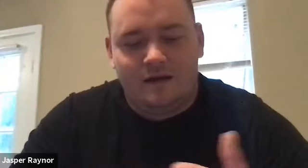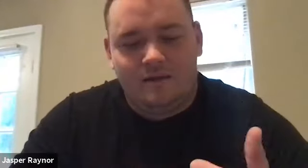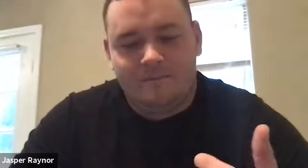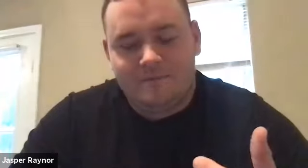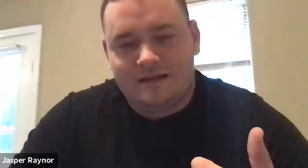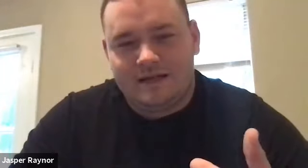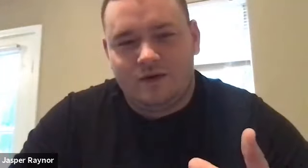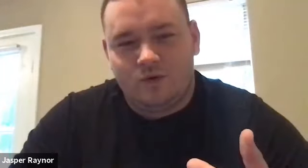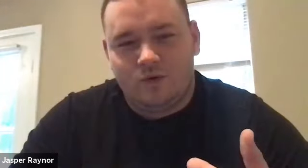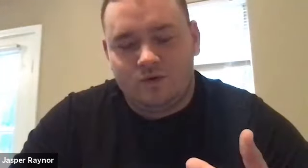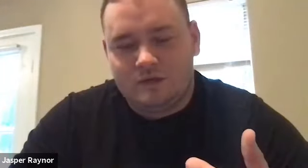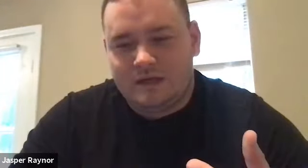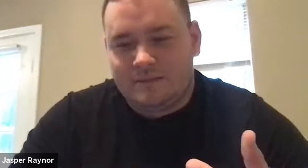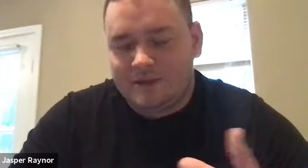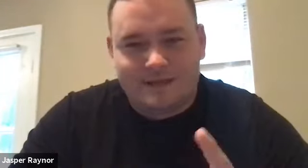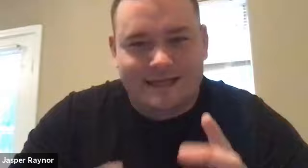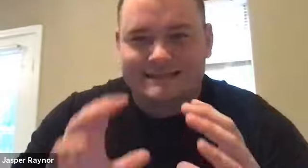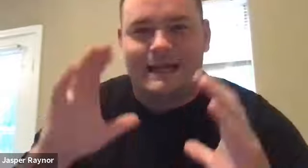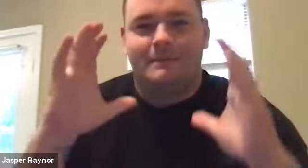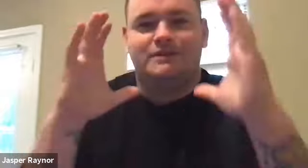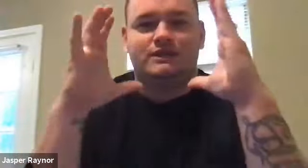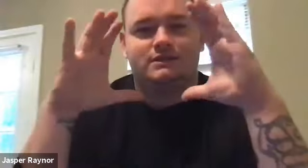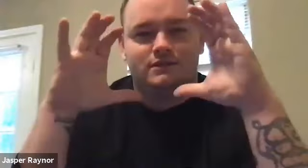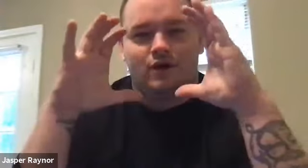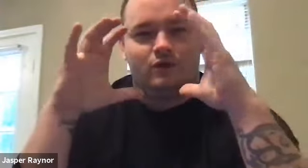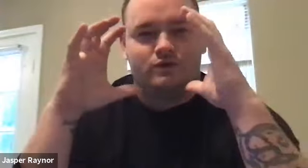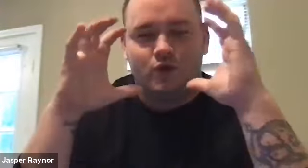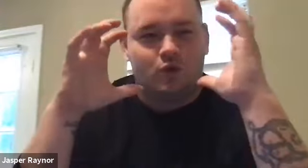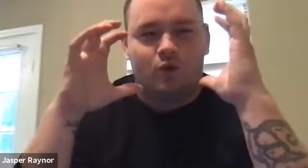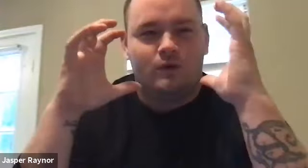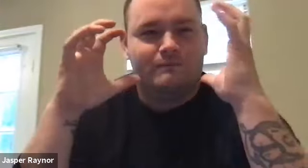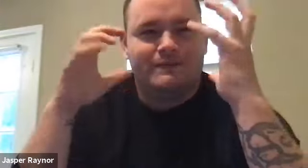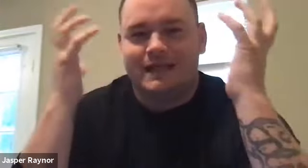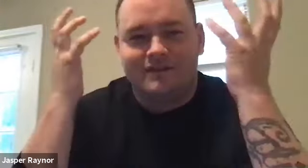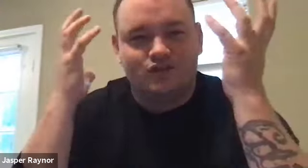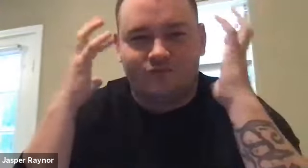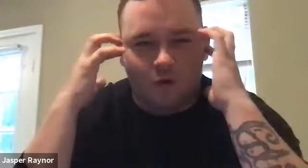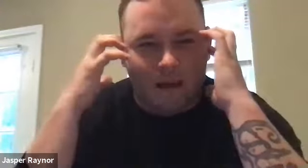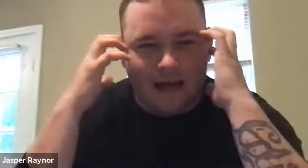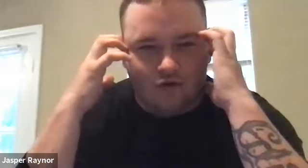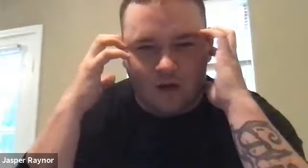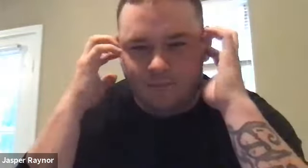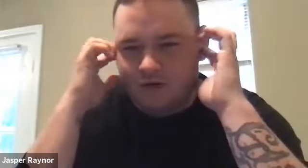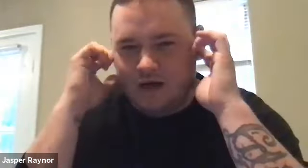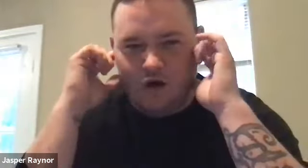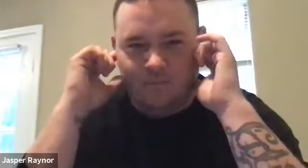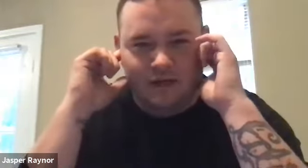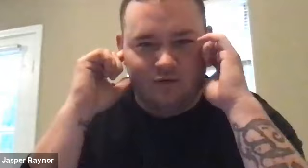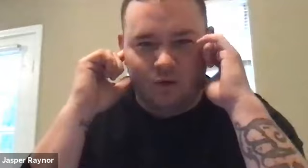a little, you can get these images on Google, save it as your phone background, print it off, put it everywhere